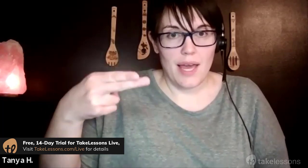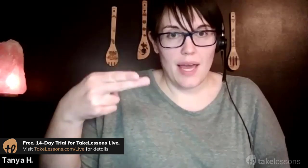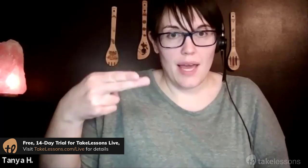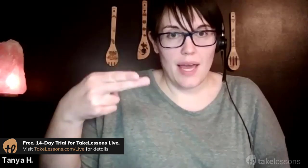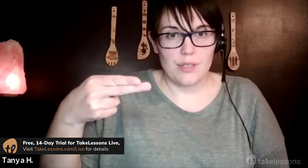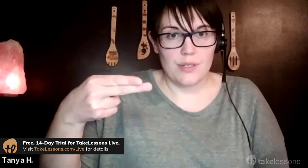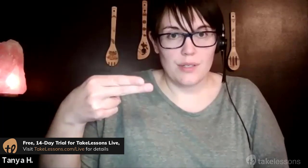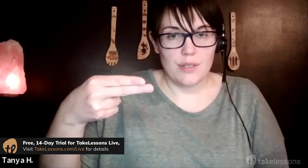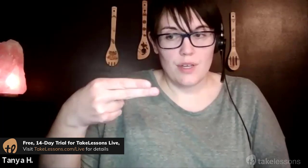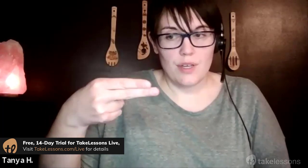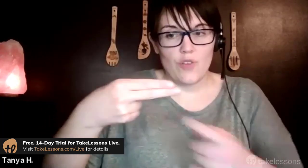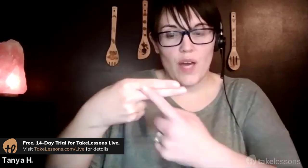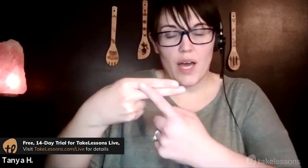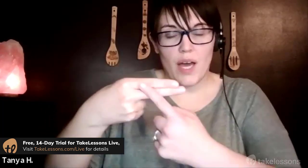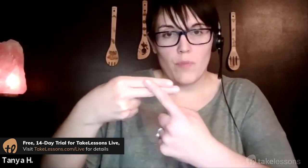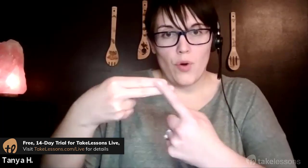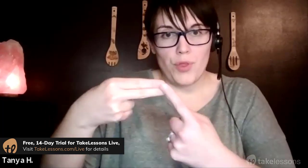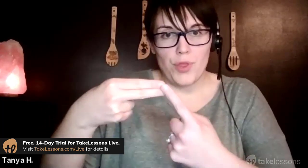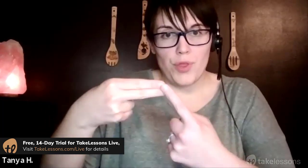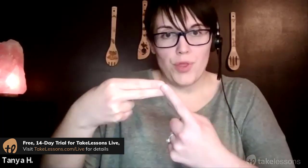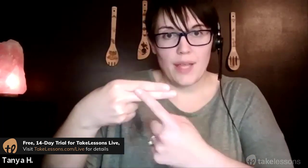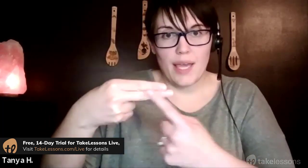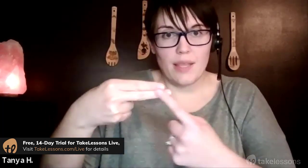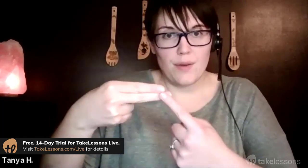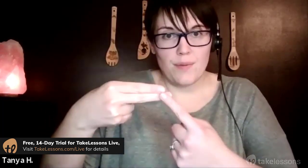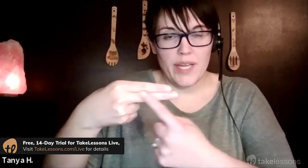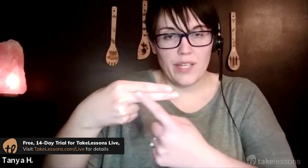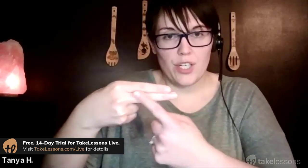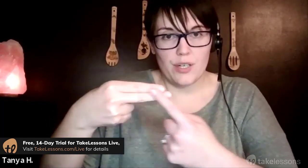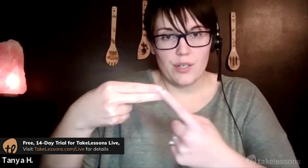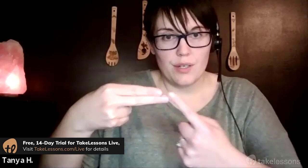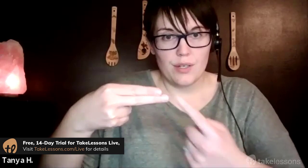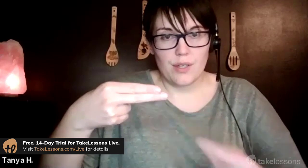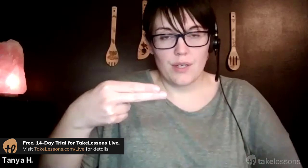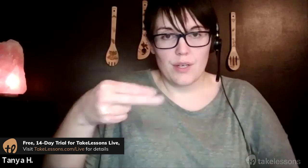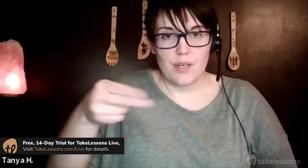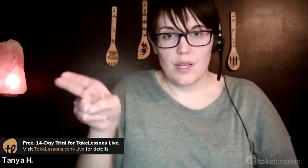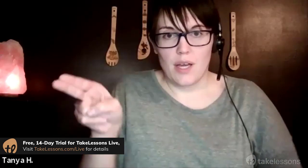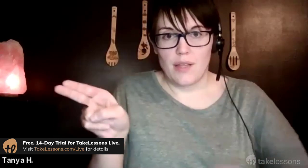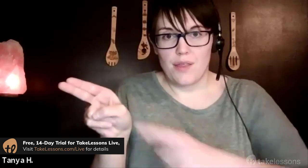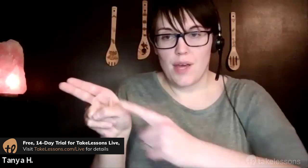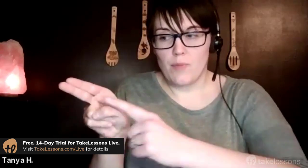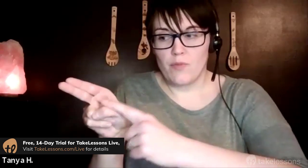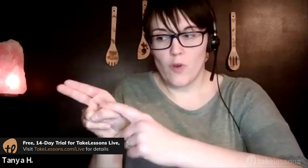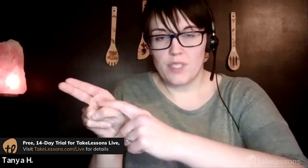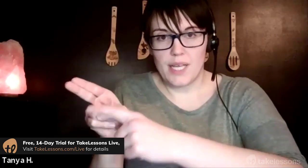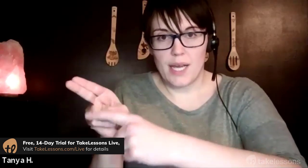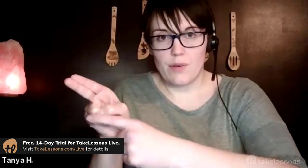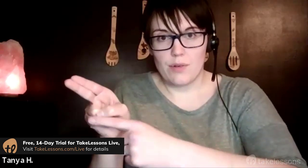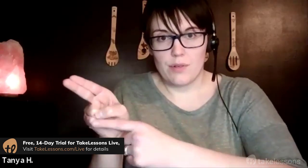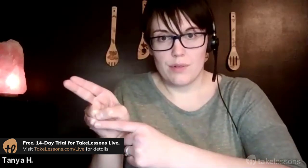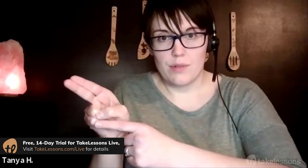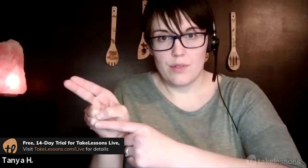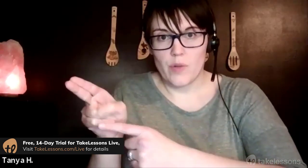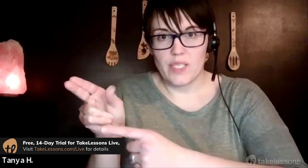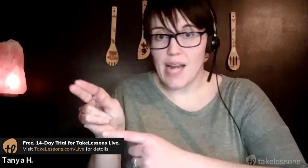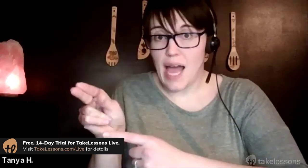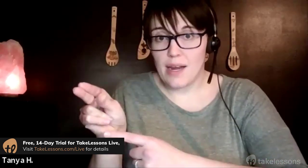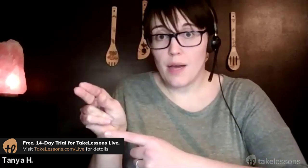H. You've got both the middle and the pointer and the thumb folds down. So it's not up like